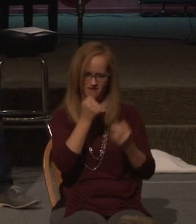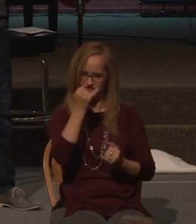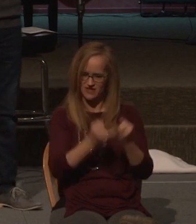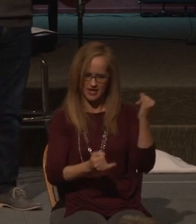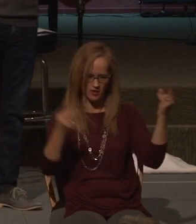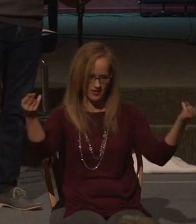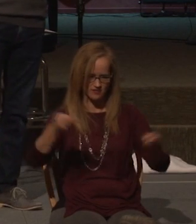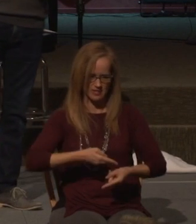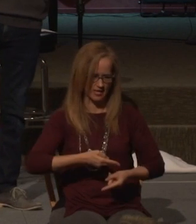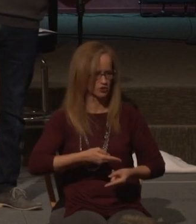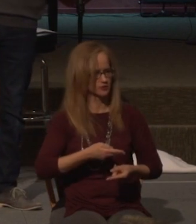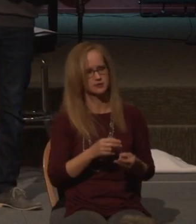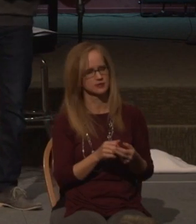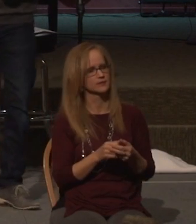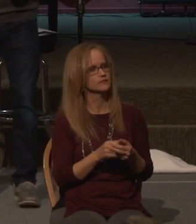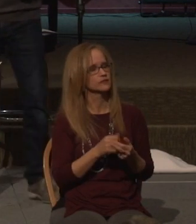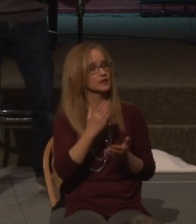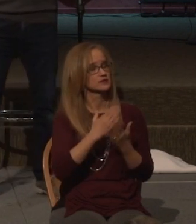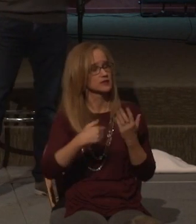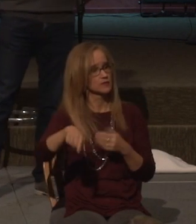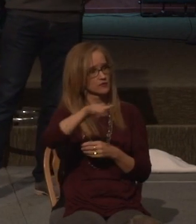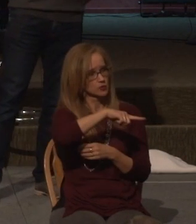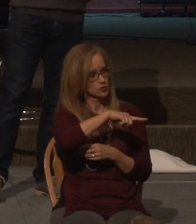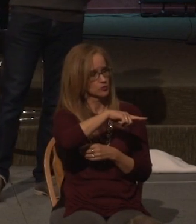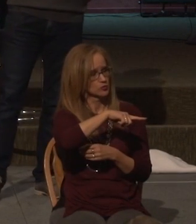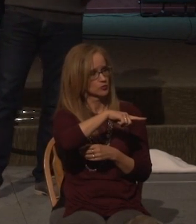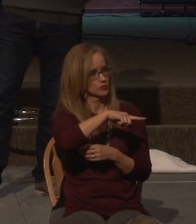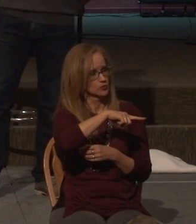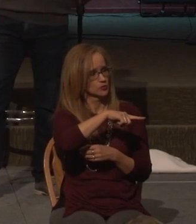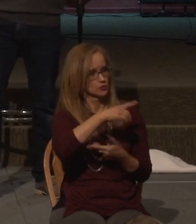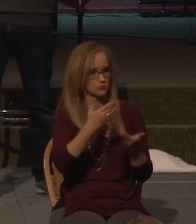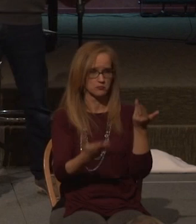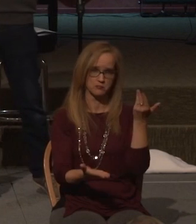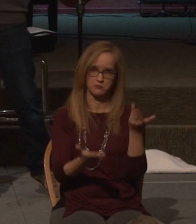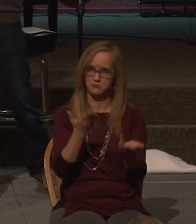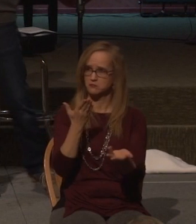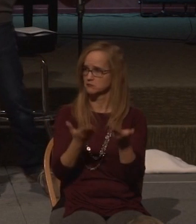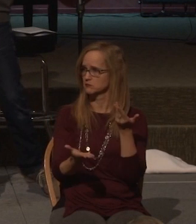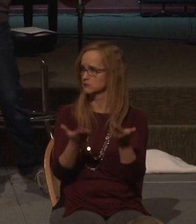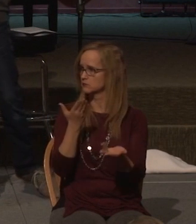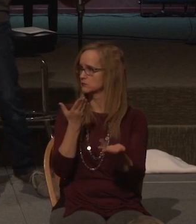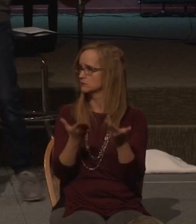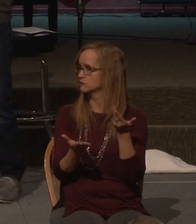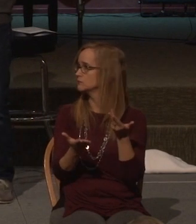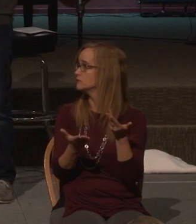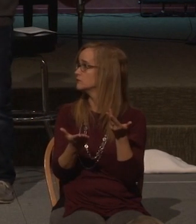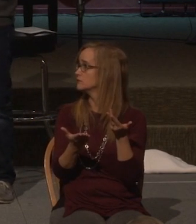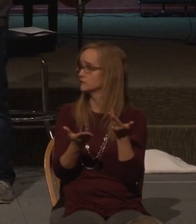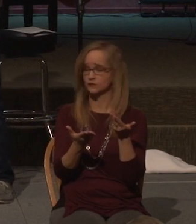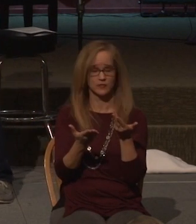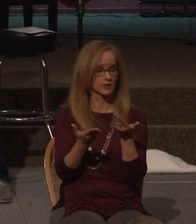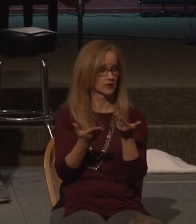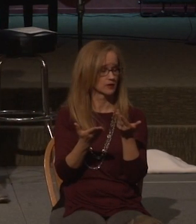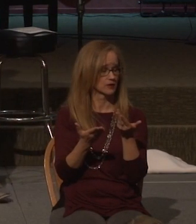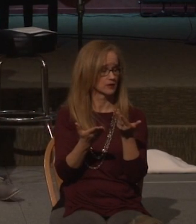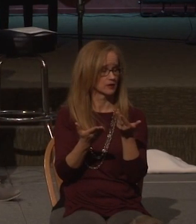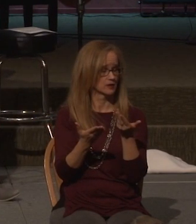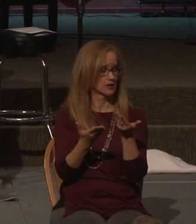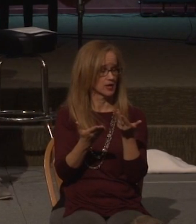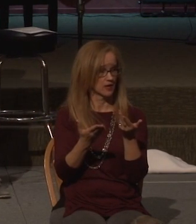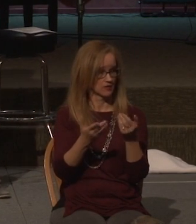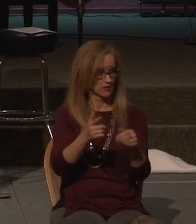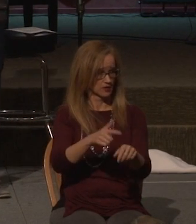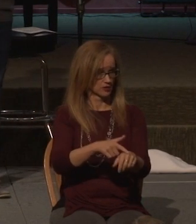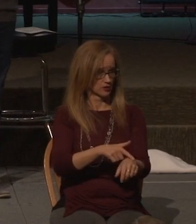invitations. Some of you may be in this prolonged come and